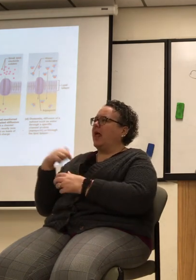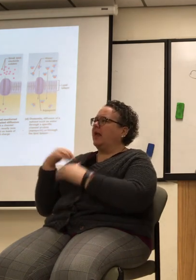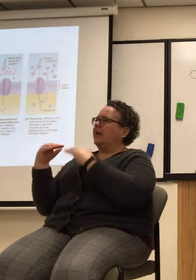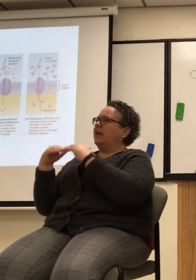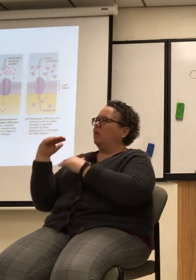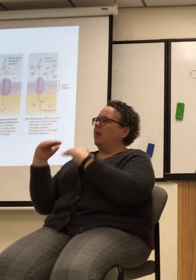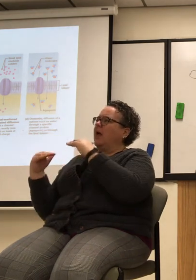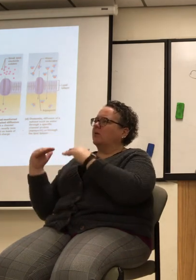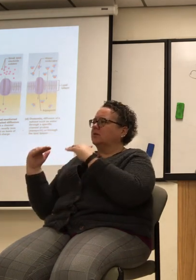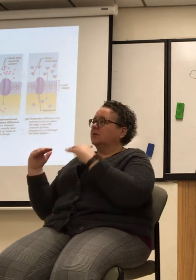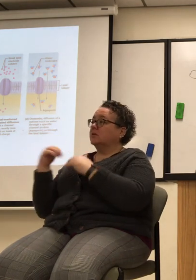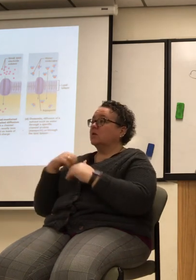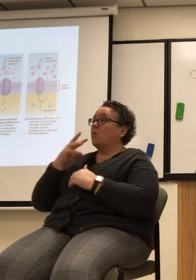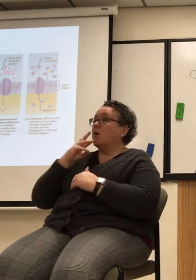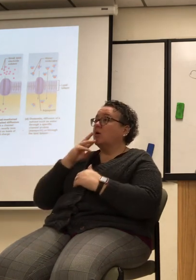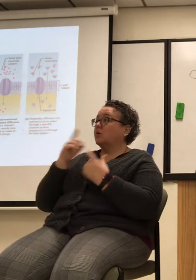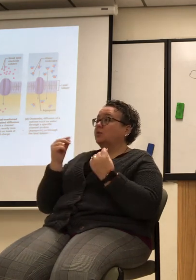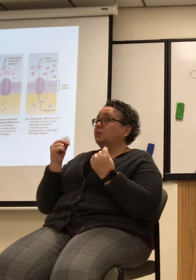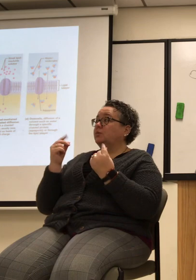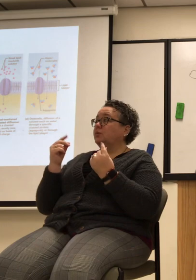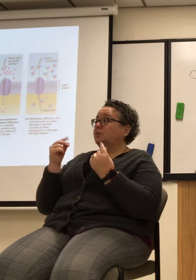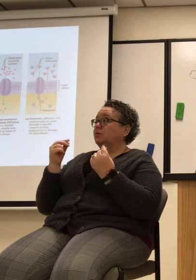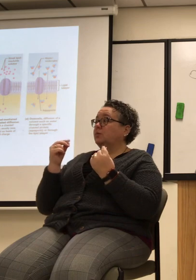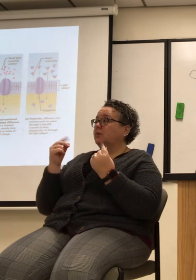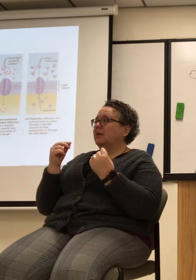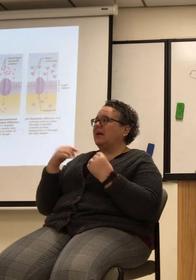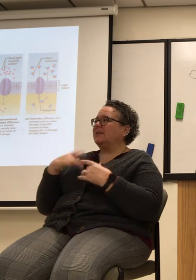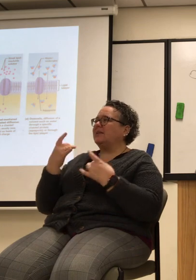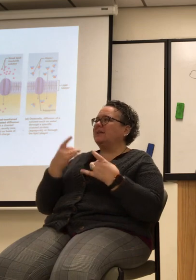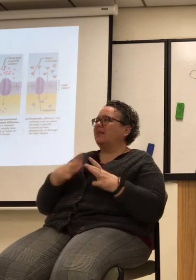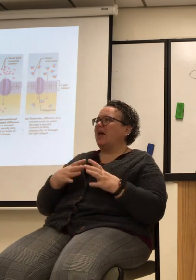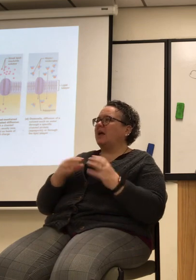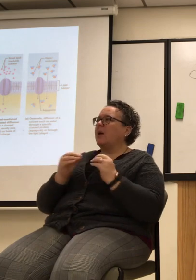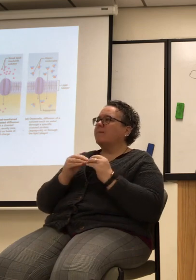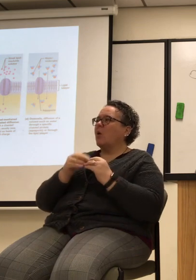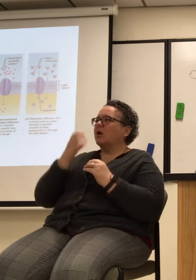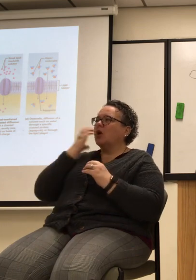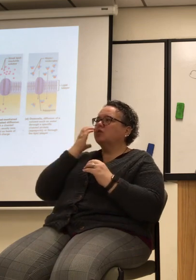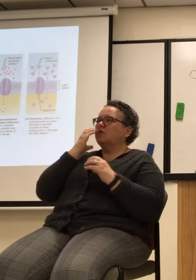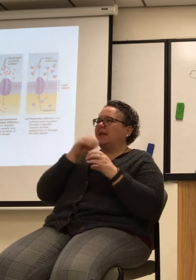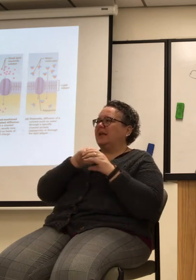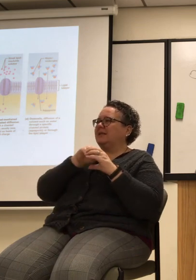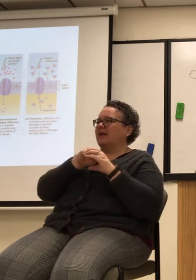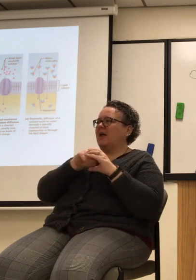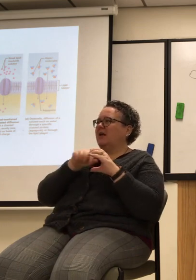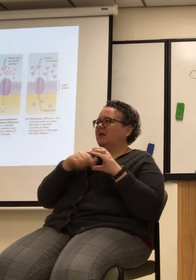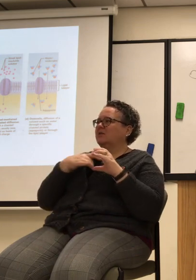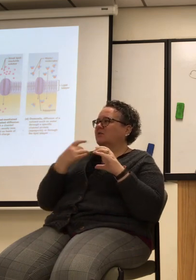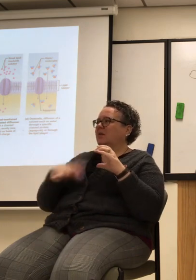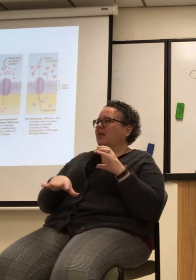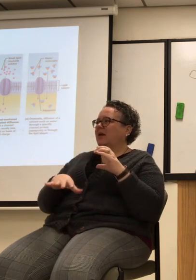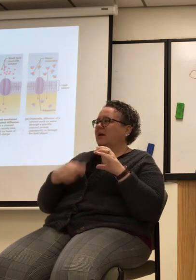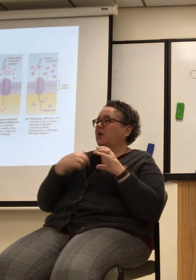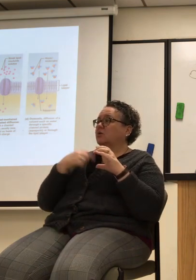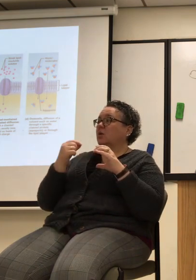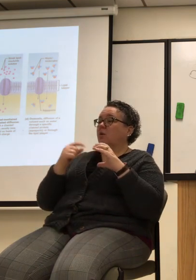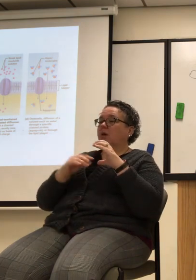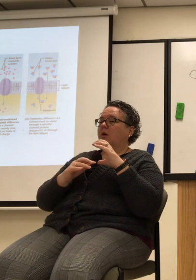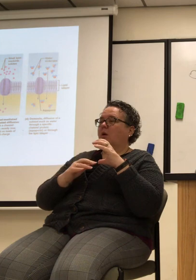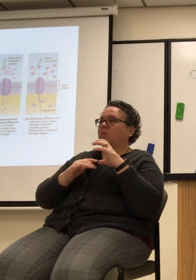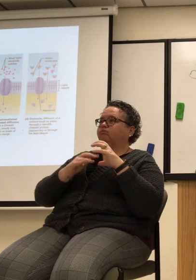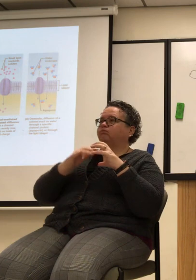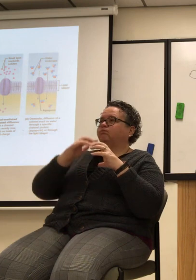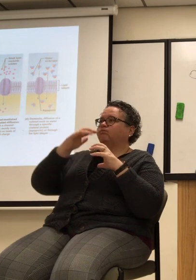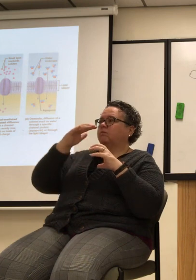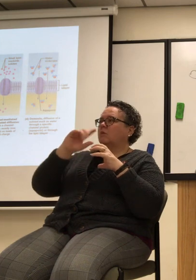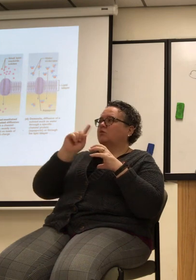out. So what water will do is, it doesn't like that it's more concentrated in here. So it will go to where